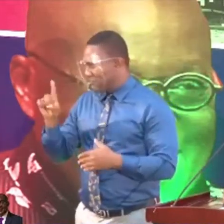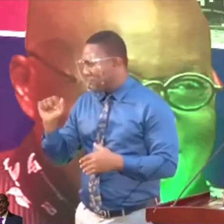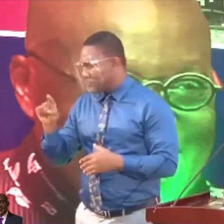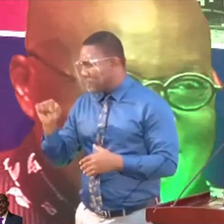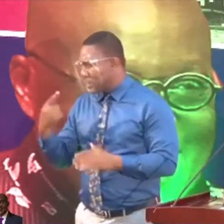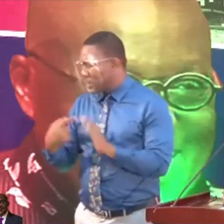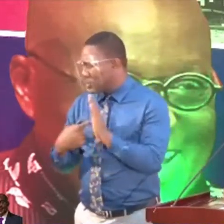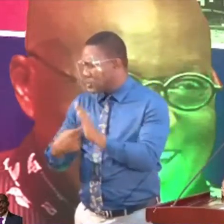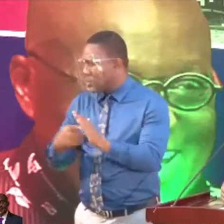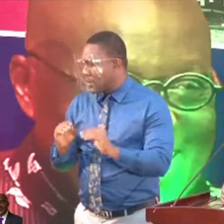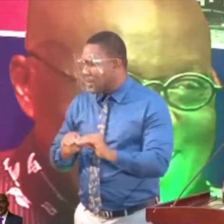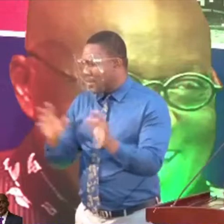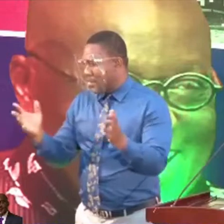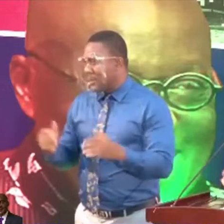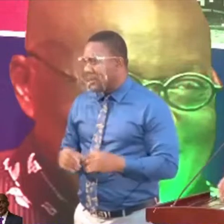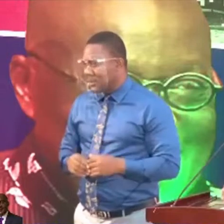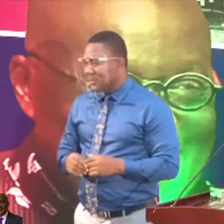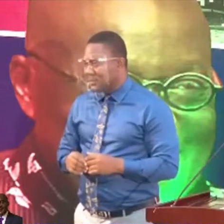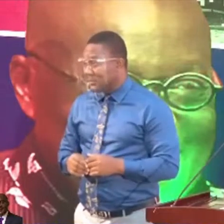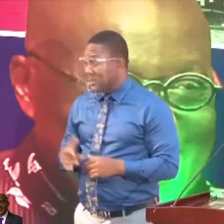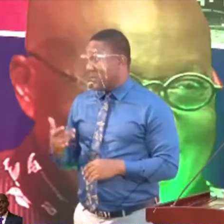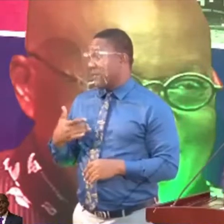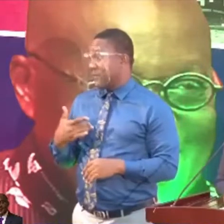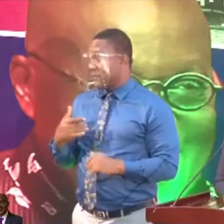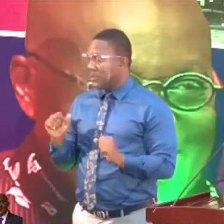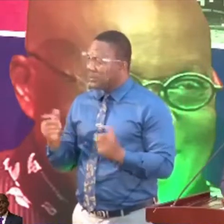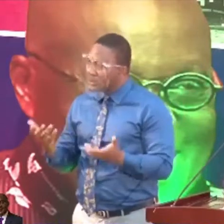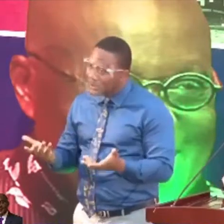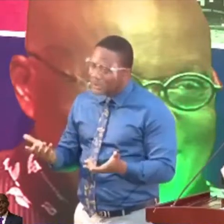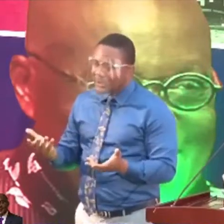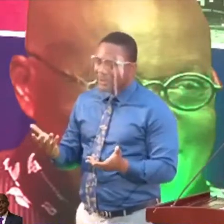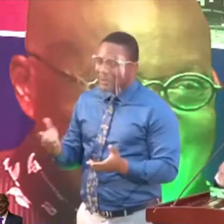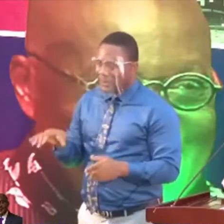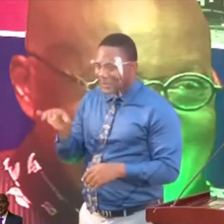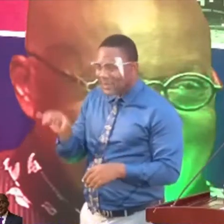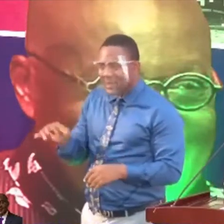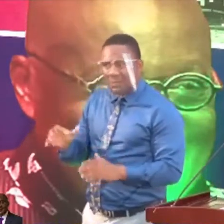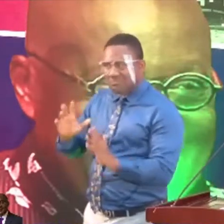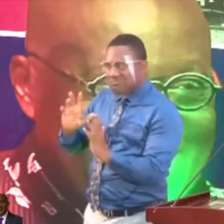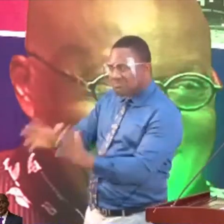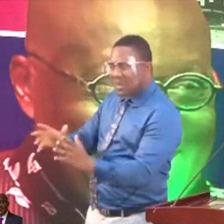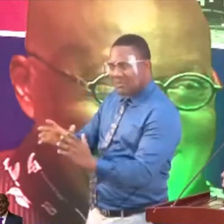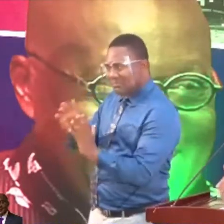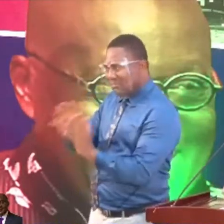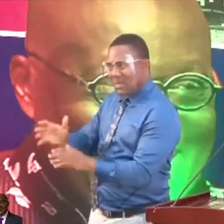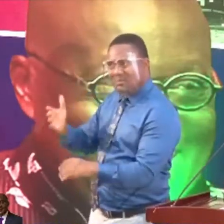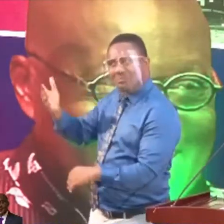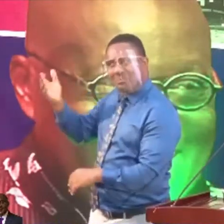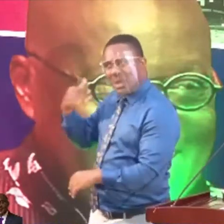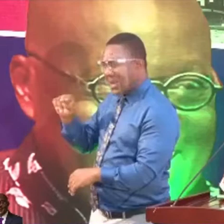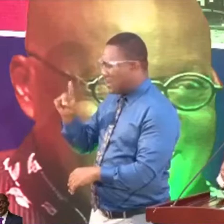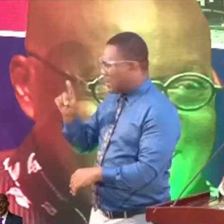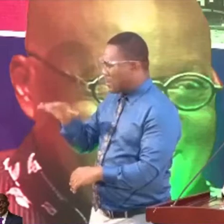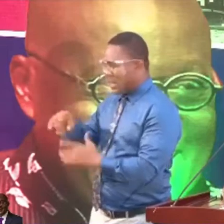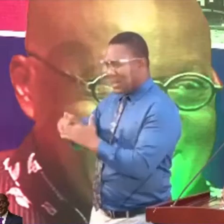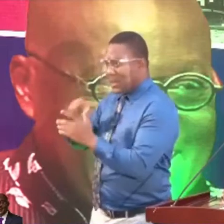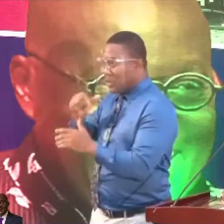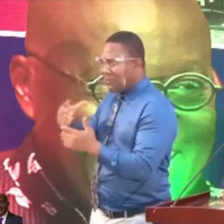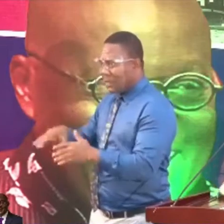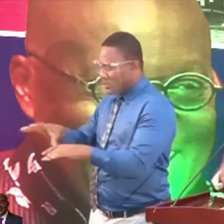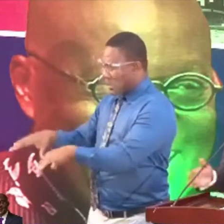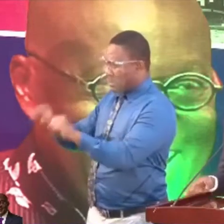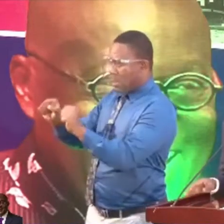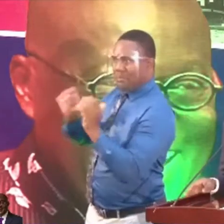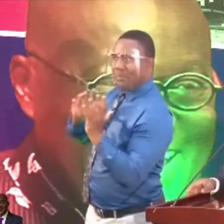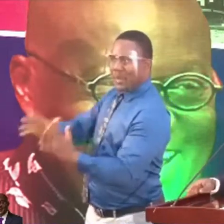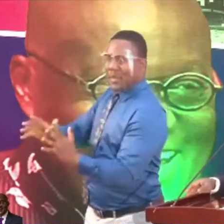very clearly, and therefore it cannot be the case that we abandon projects that we inherited. It's in our interest